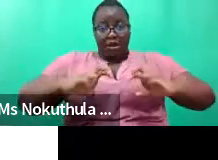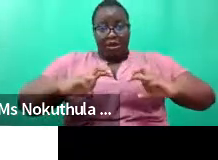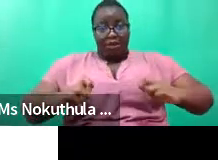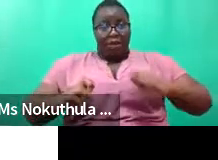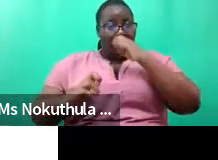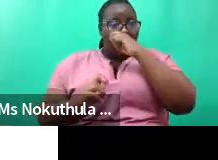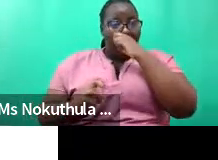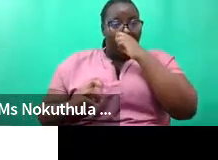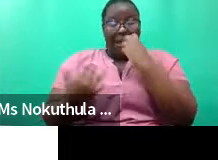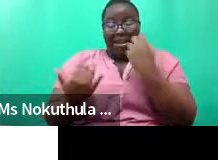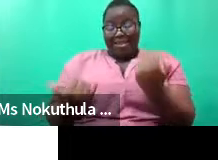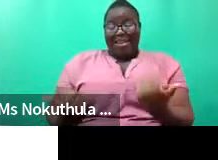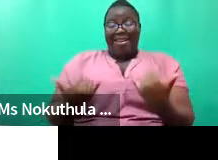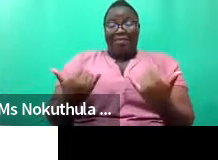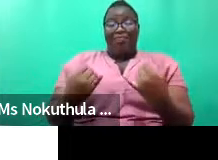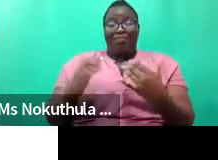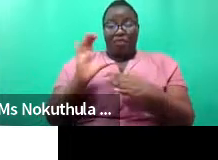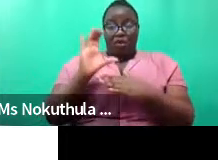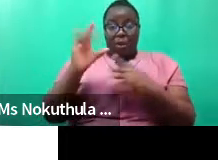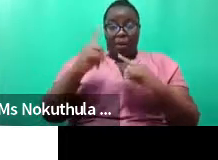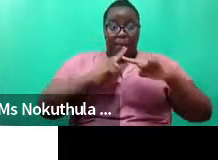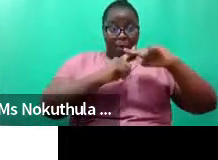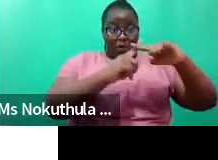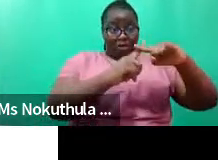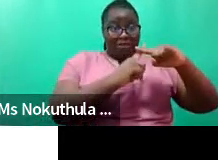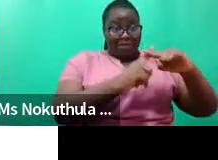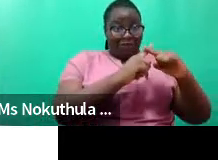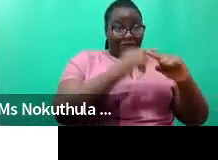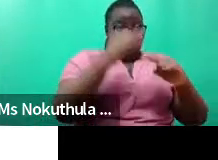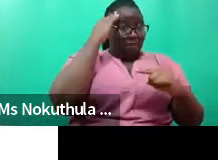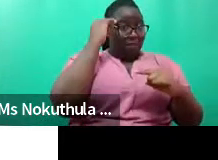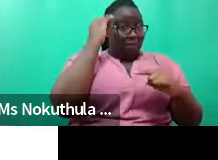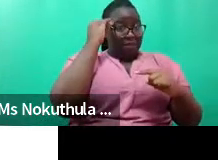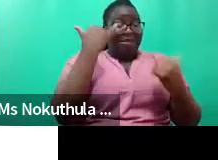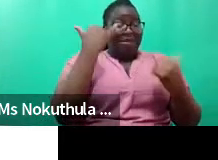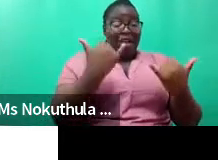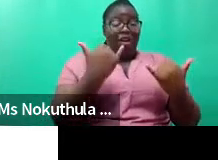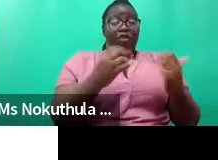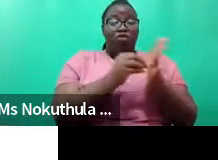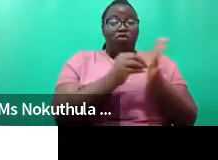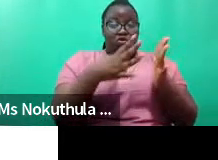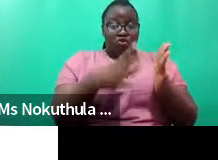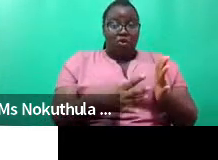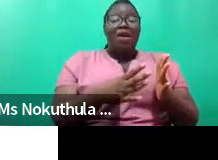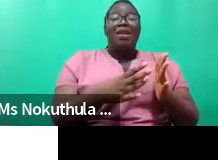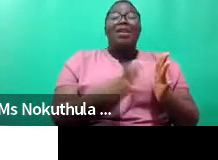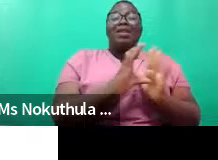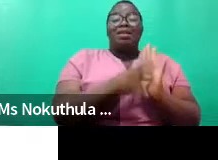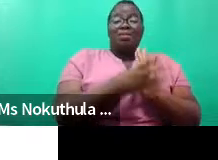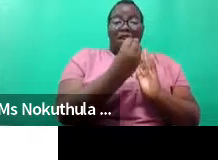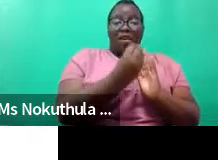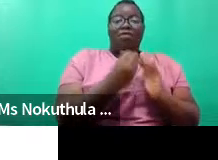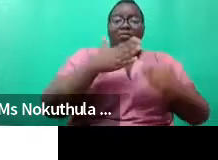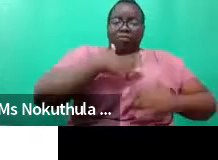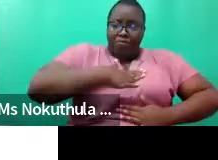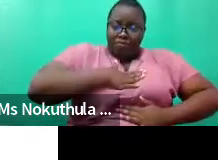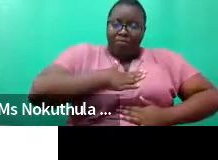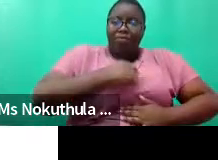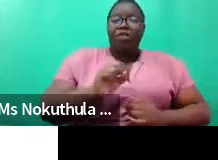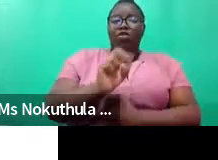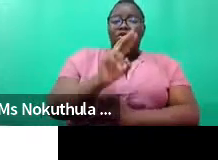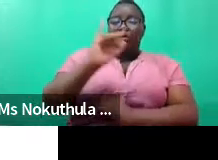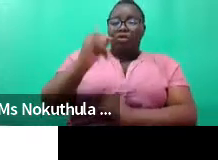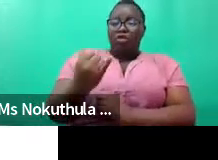both positive experiences. So students with disability appreciated the UJ online counseling because it